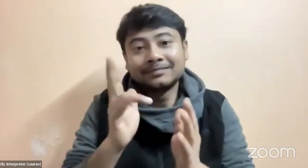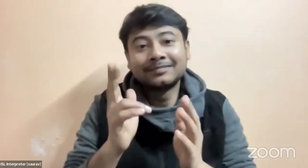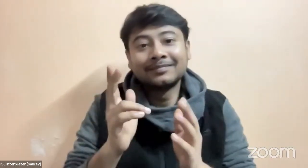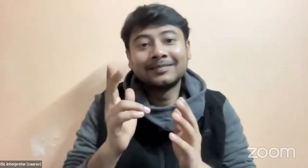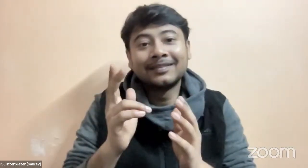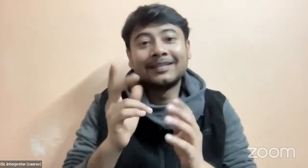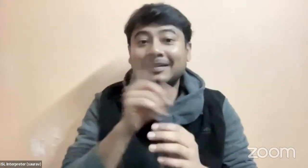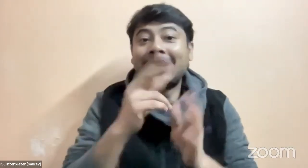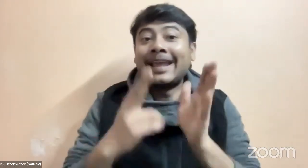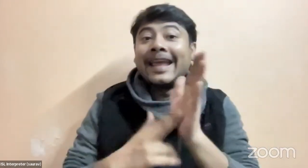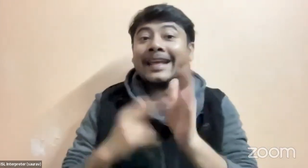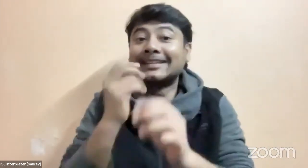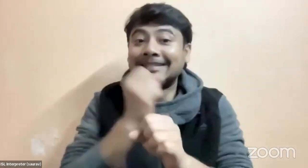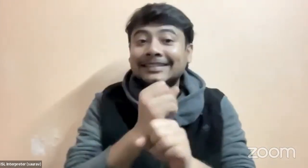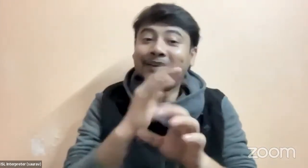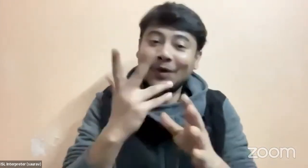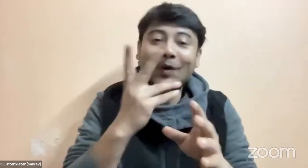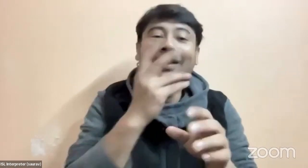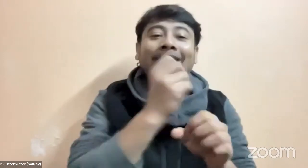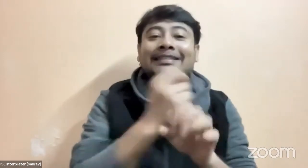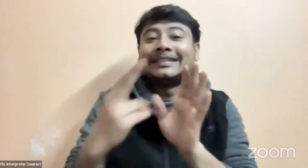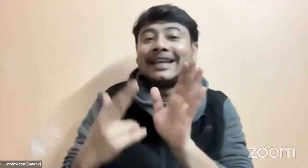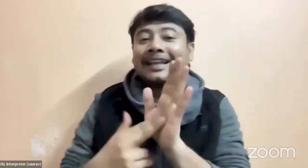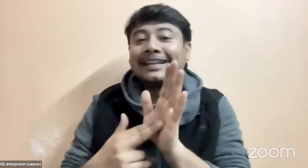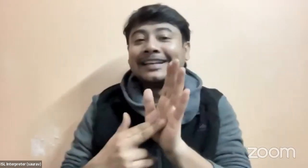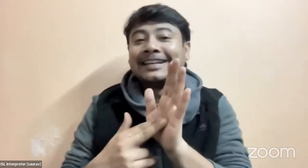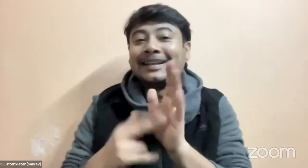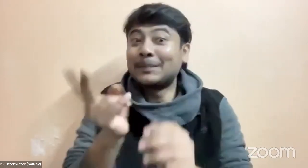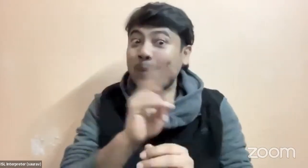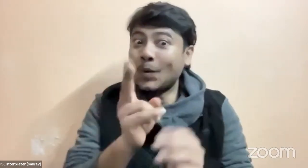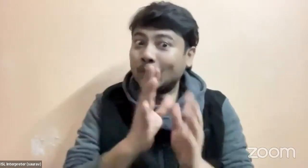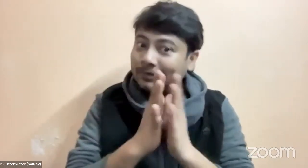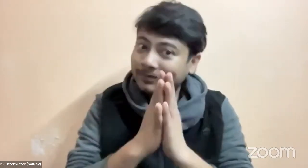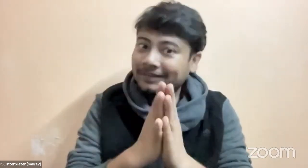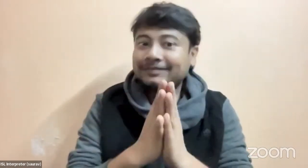Gaura Nitya or Nityananda, Gauranga, both together.